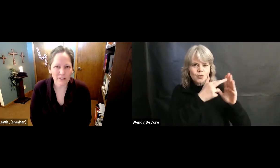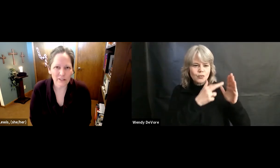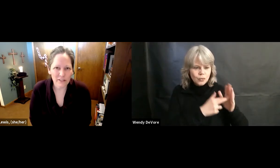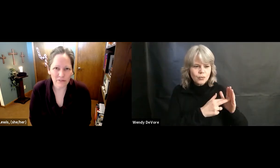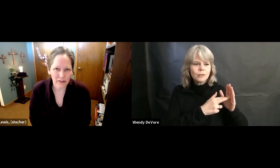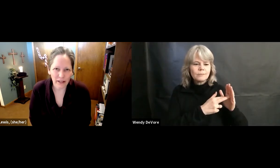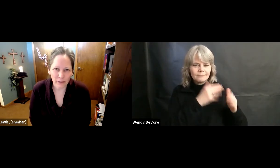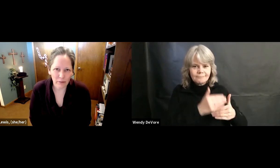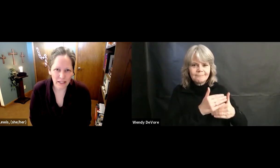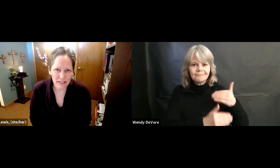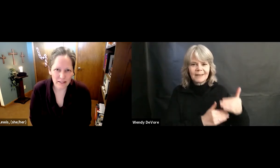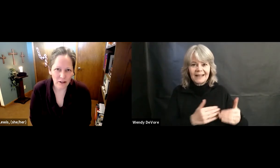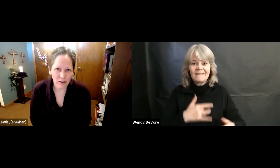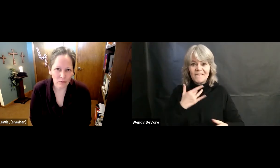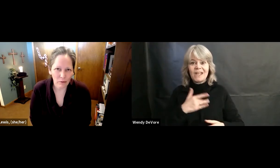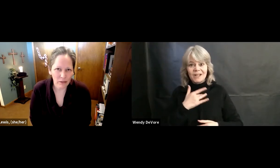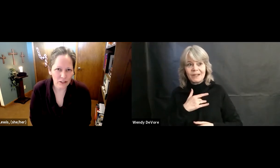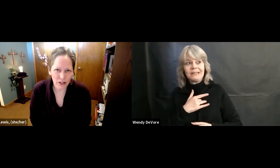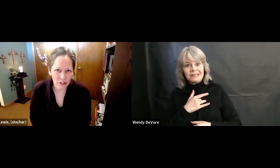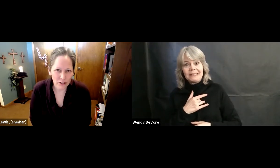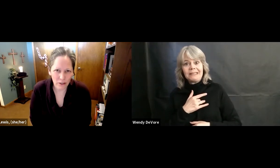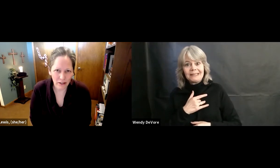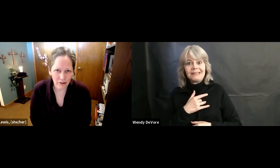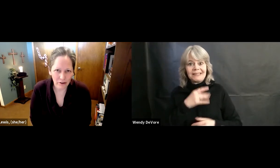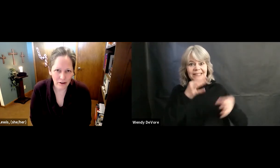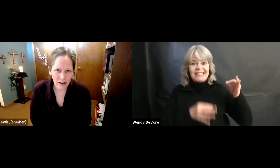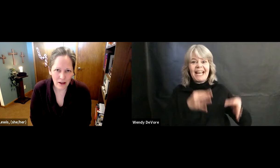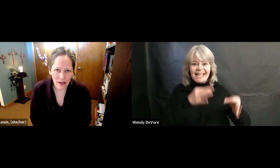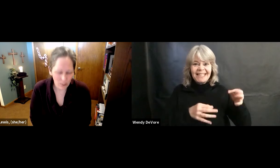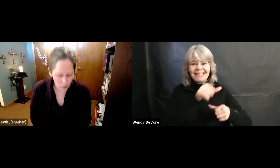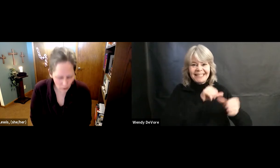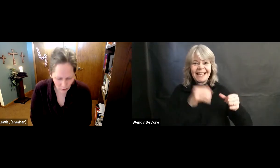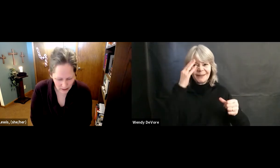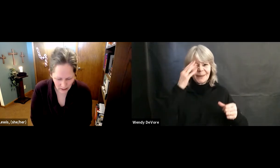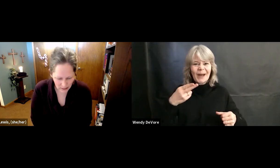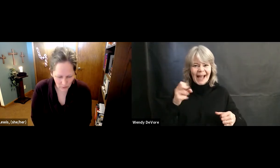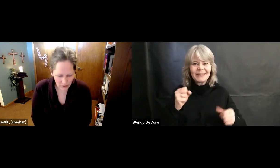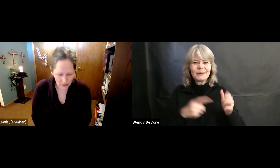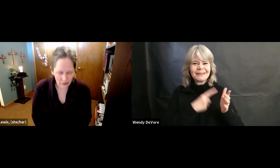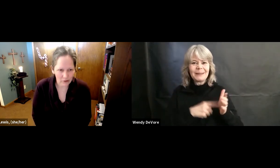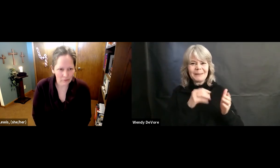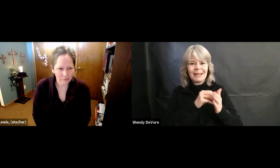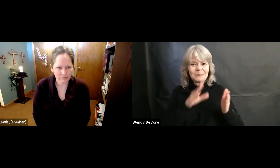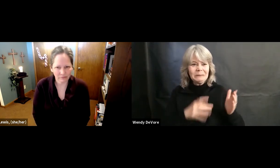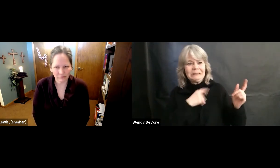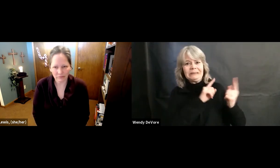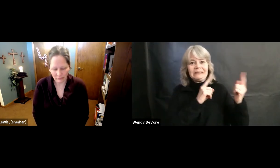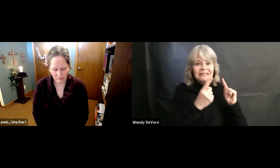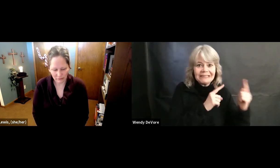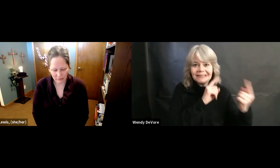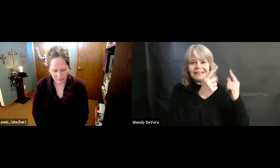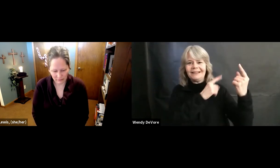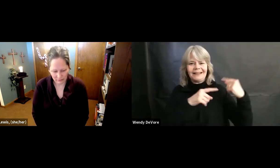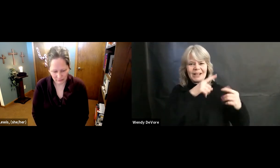And it starts to feel like a place where we judge one another. We criticize one another.